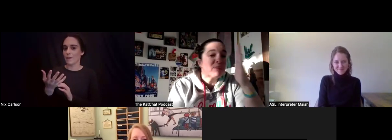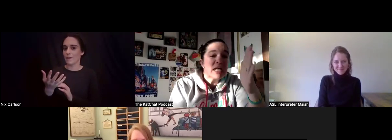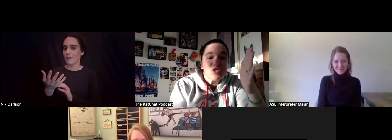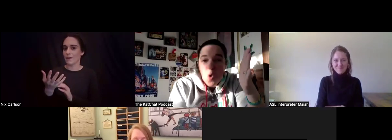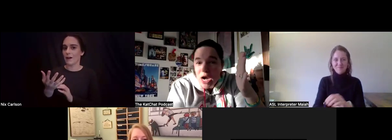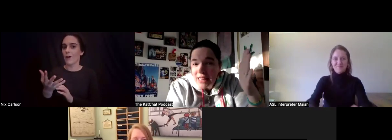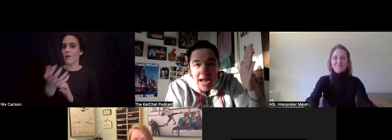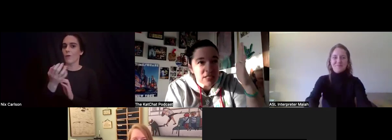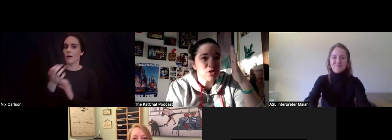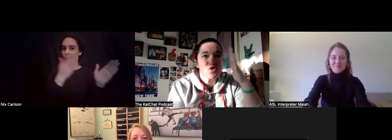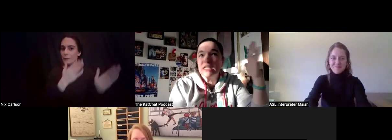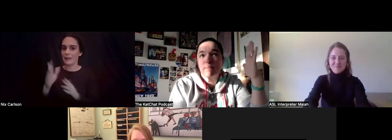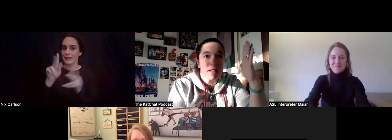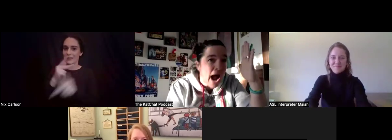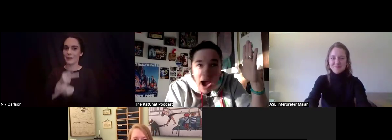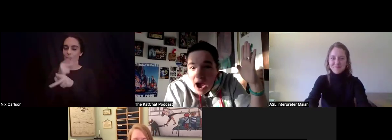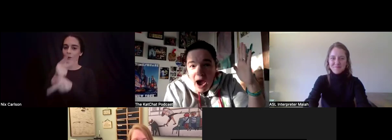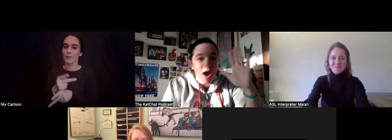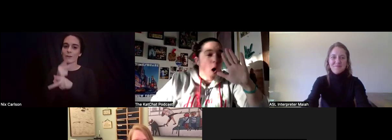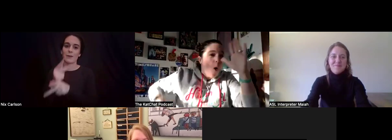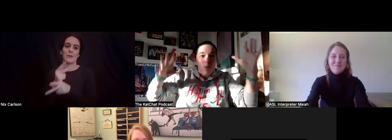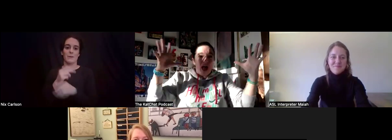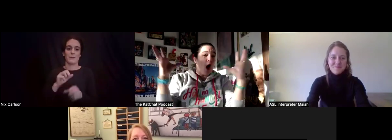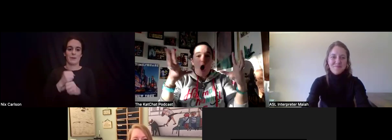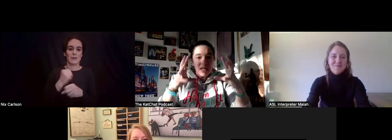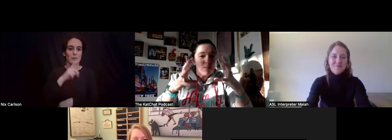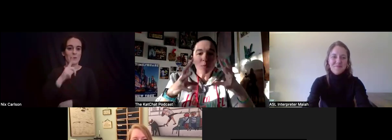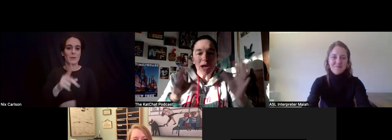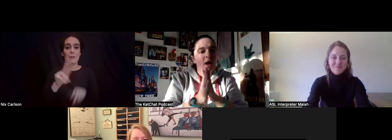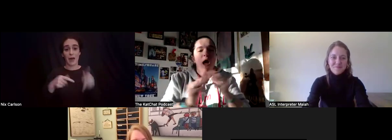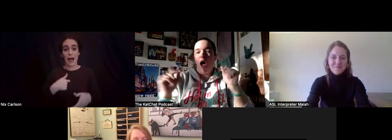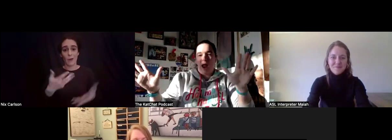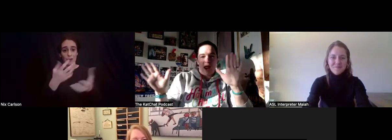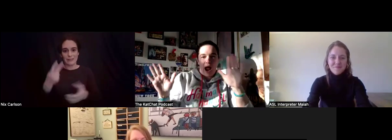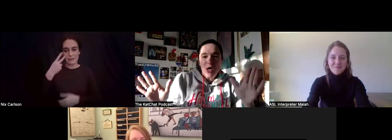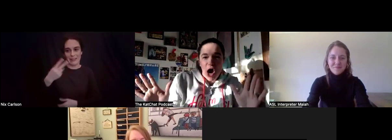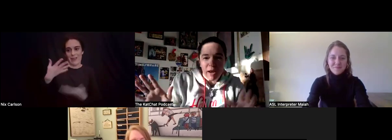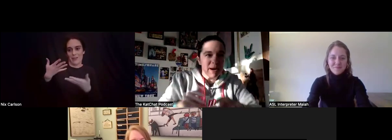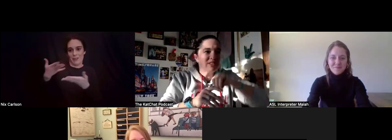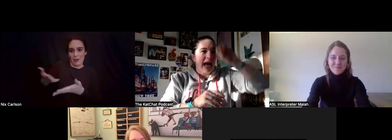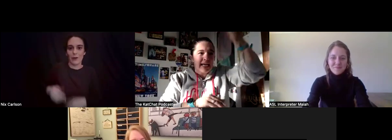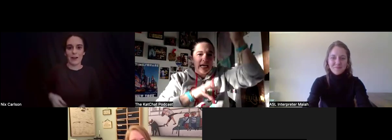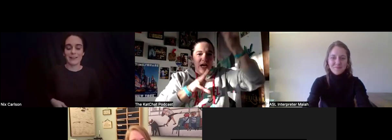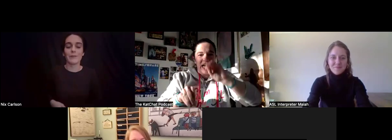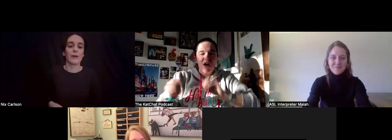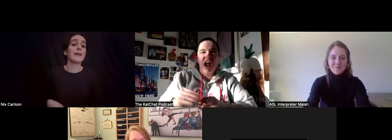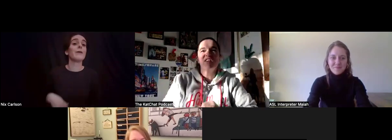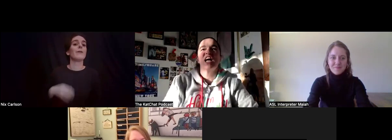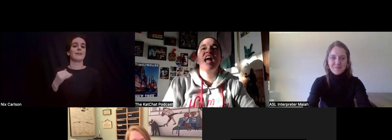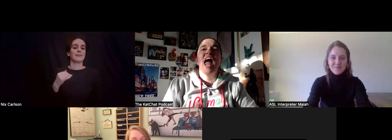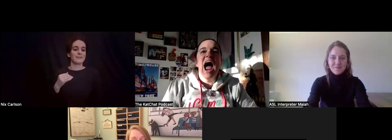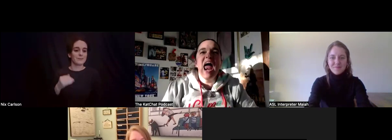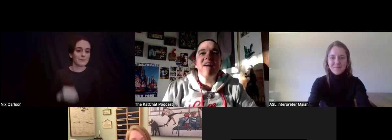Groomsmen, Bethany Joyland, Chris Palaha, or whatever, all in one weekend. Okay, I'm good. But it was like